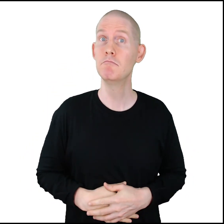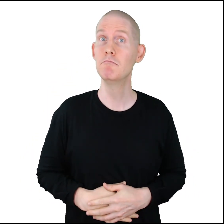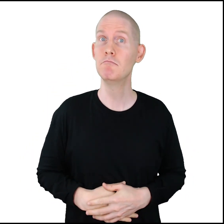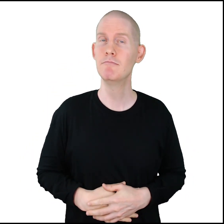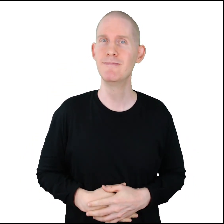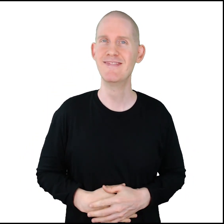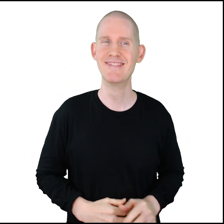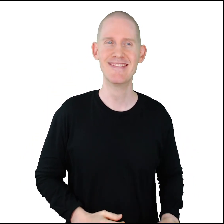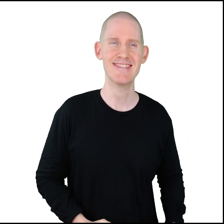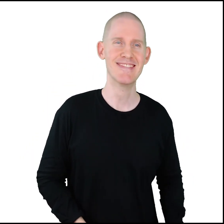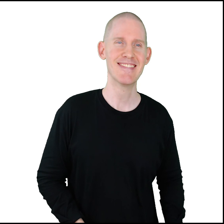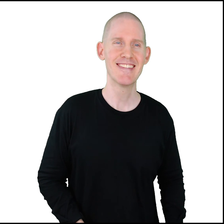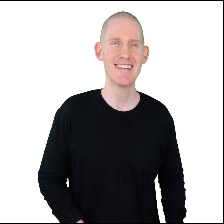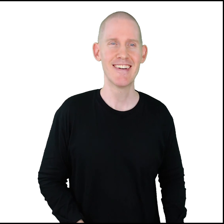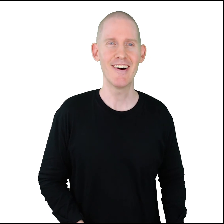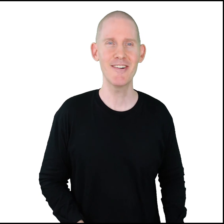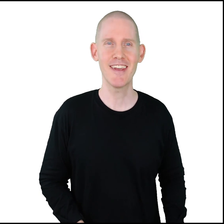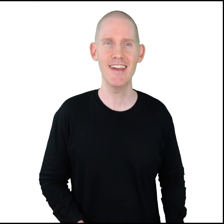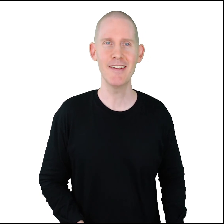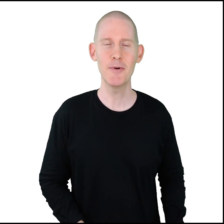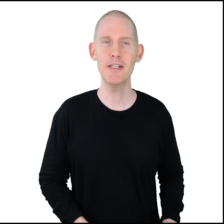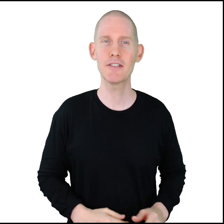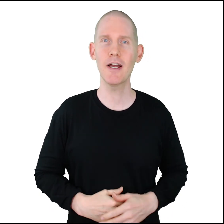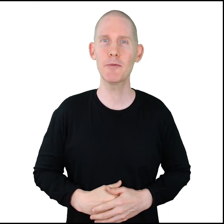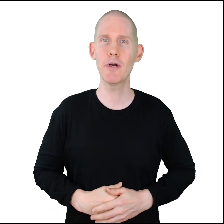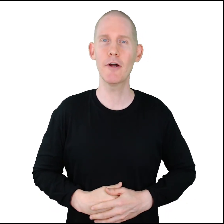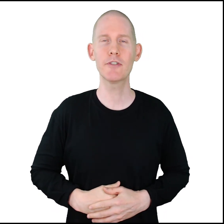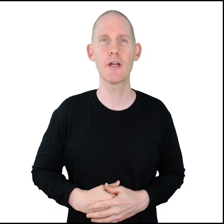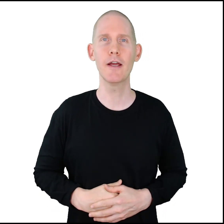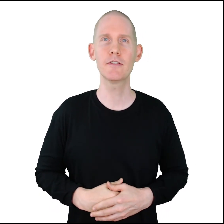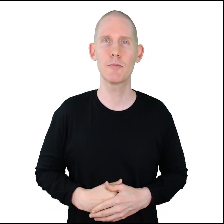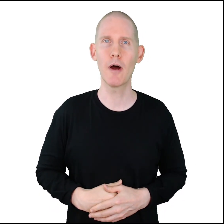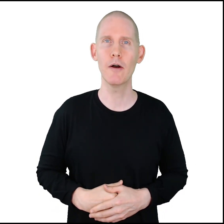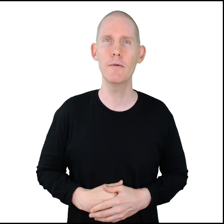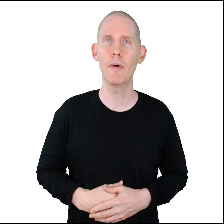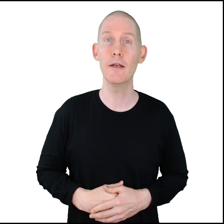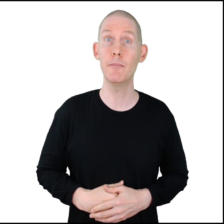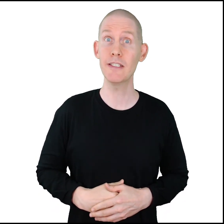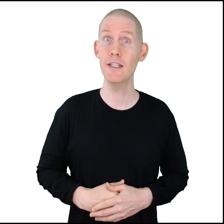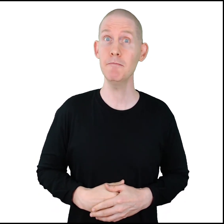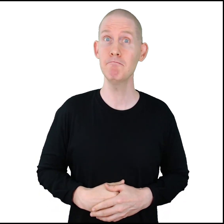Okay, we just talked about how to sign tomorrow, Ben busy.